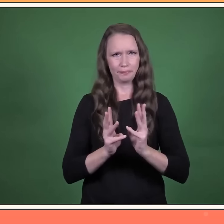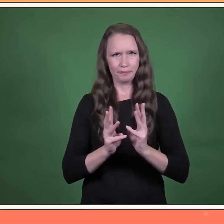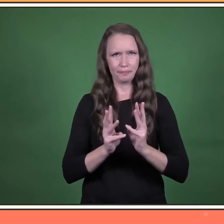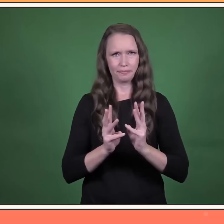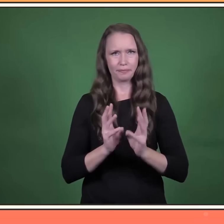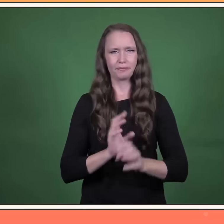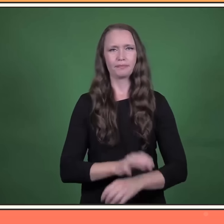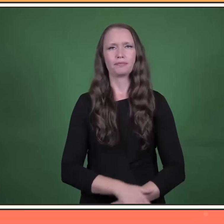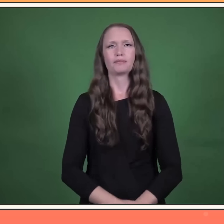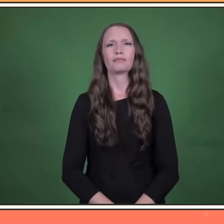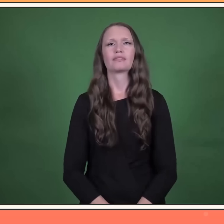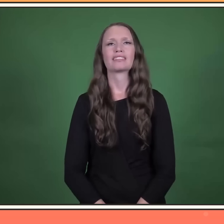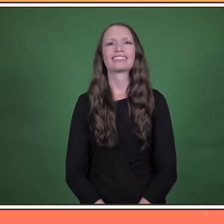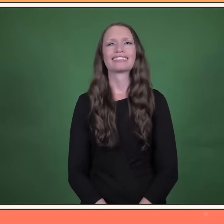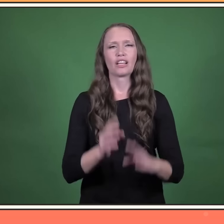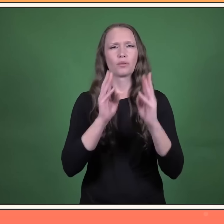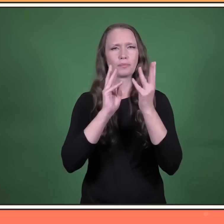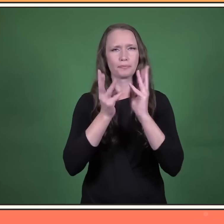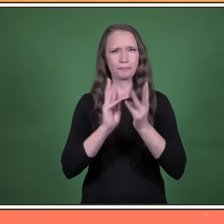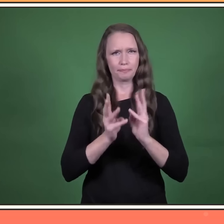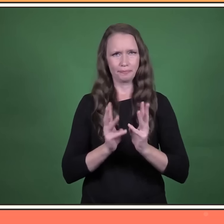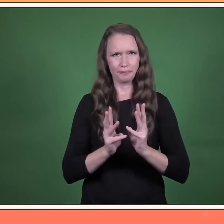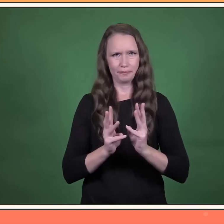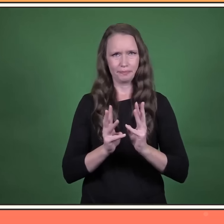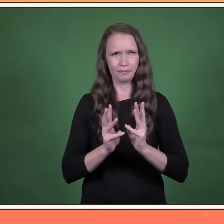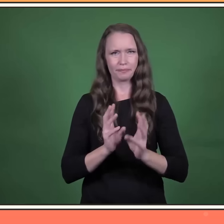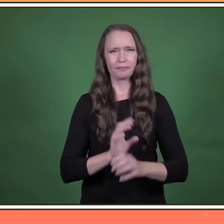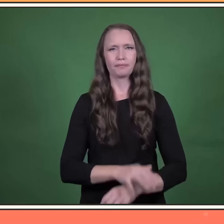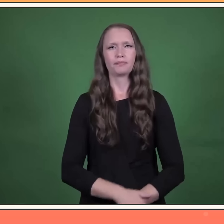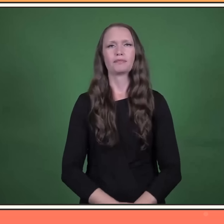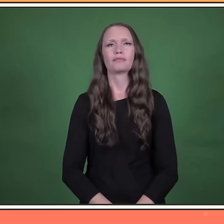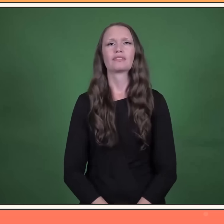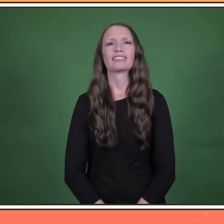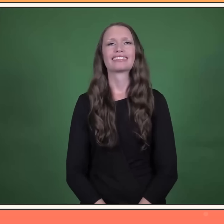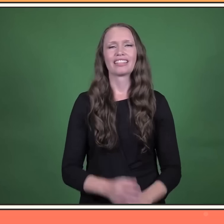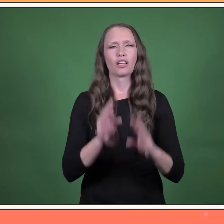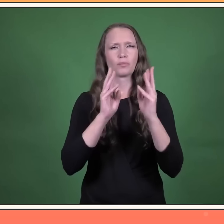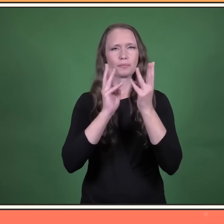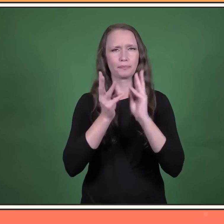Sunny or stormy? Check it before you go.